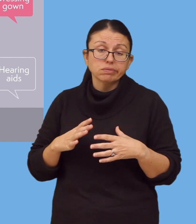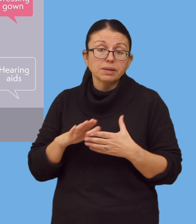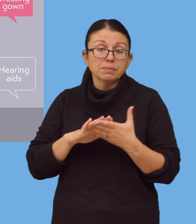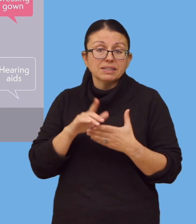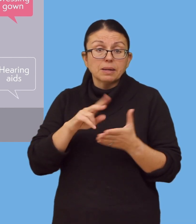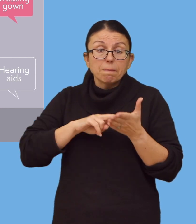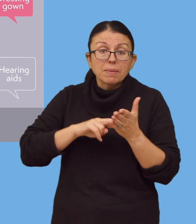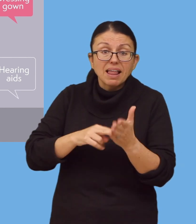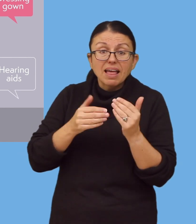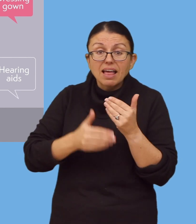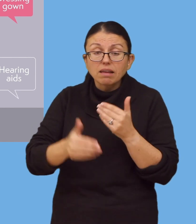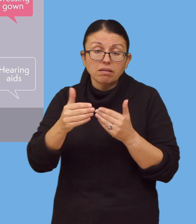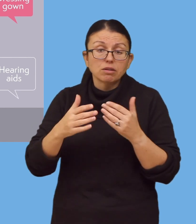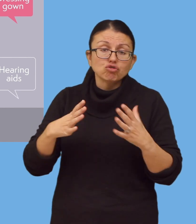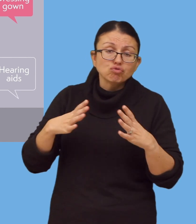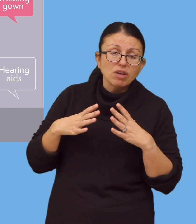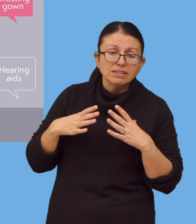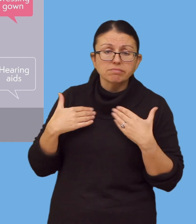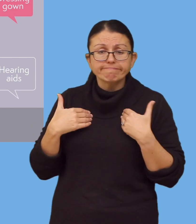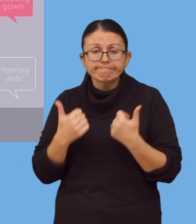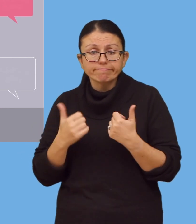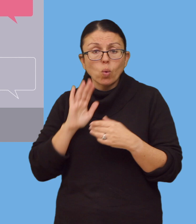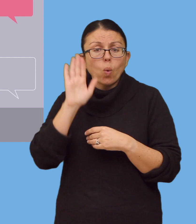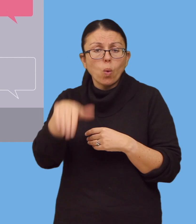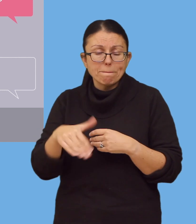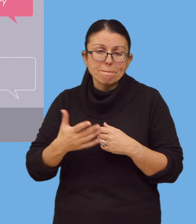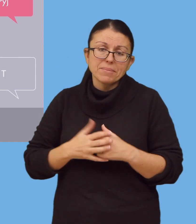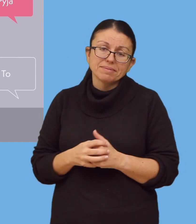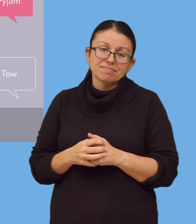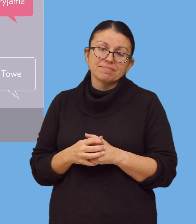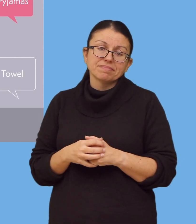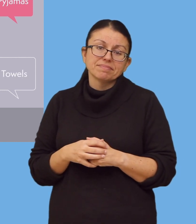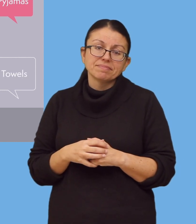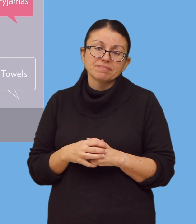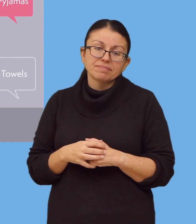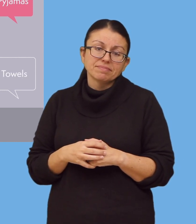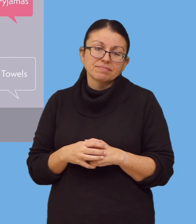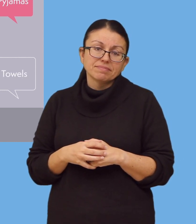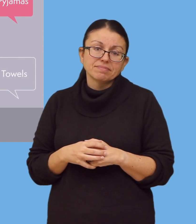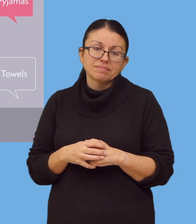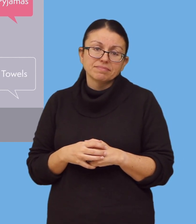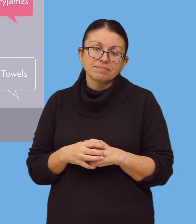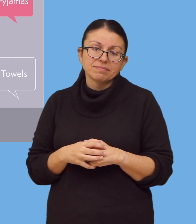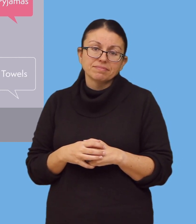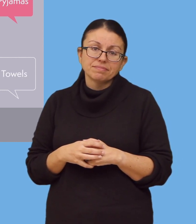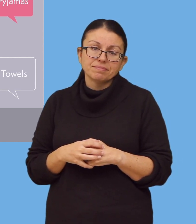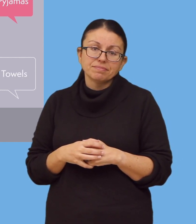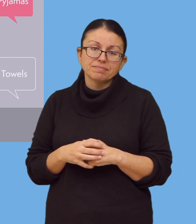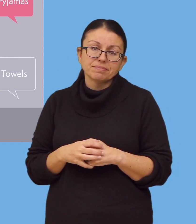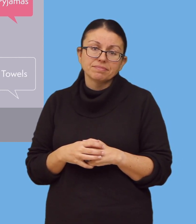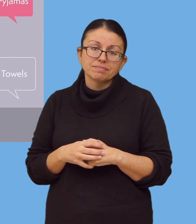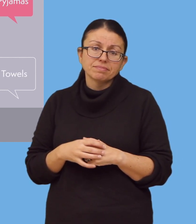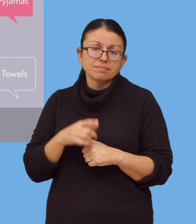you in its original packaging. Remember, the temperature can vary, so take your pyjamas and slippers,